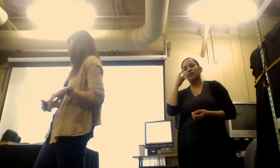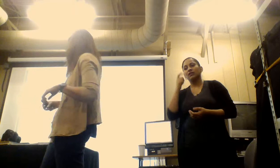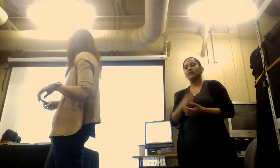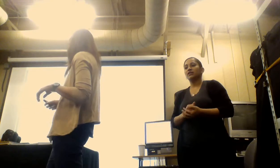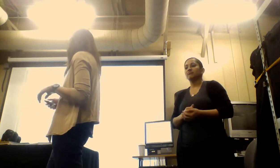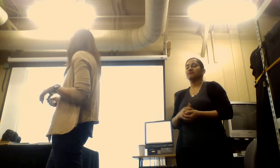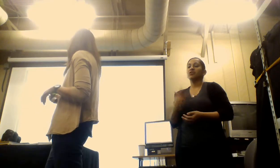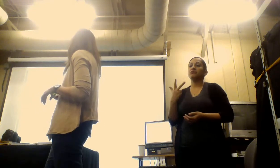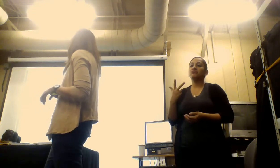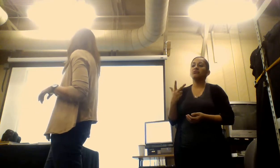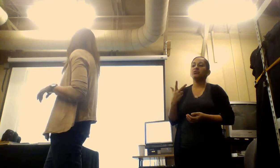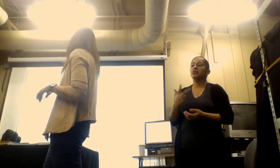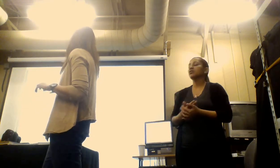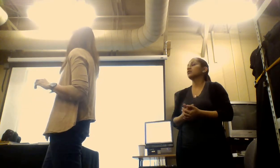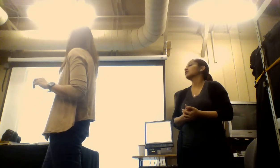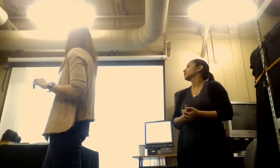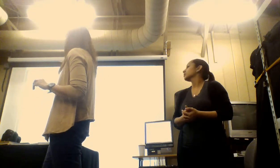wall.